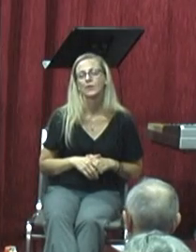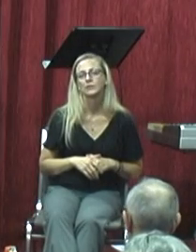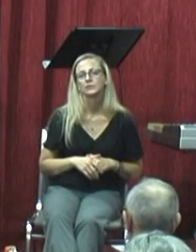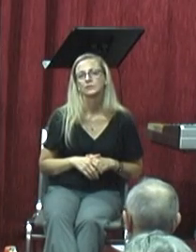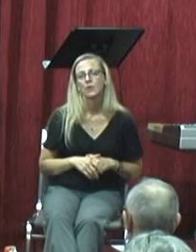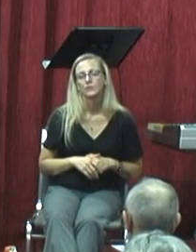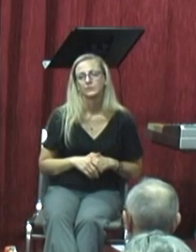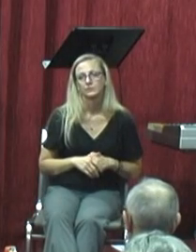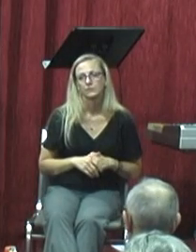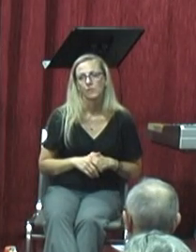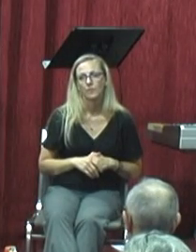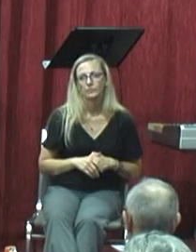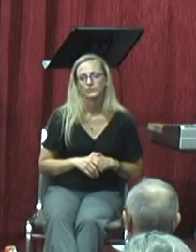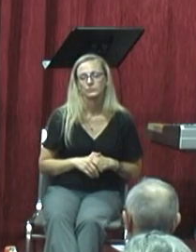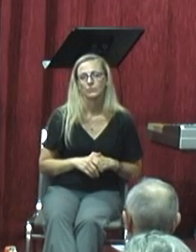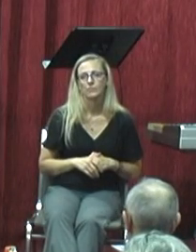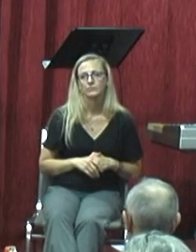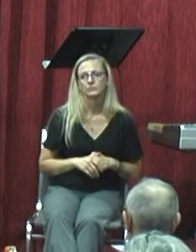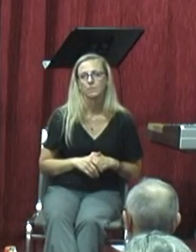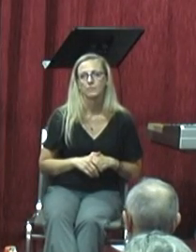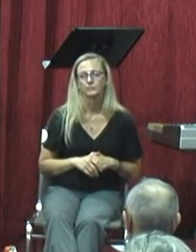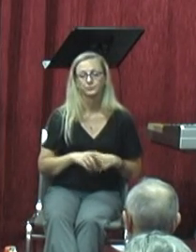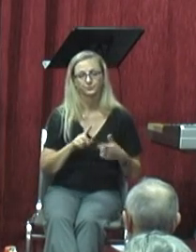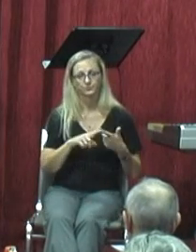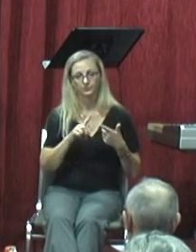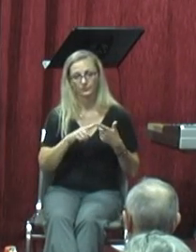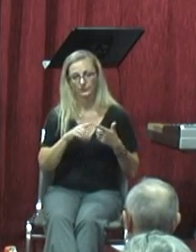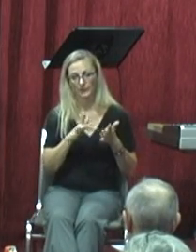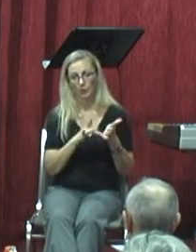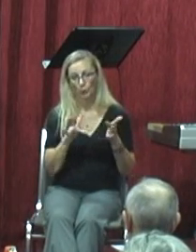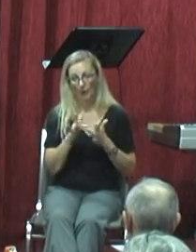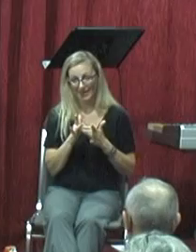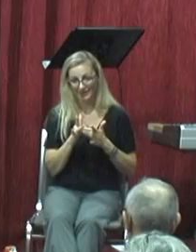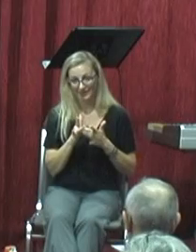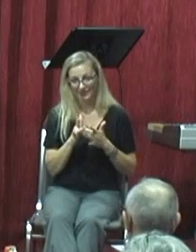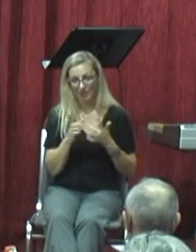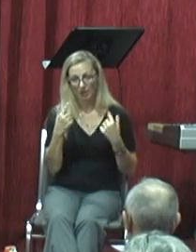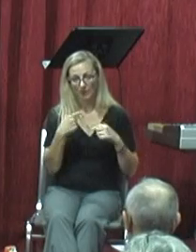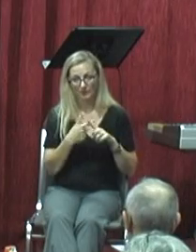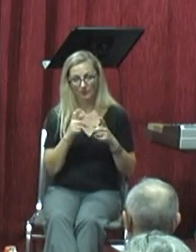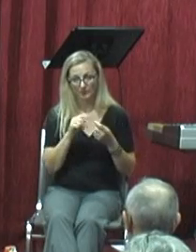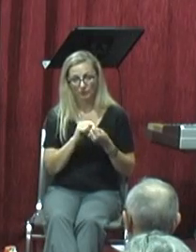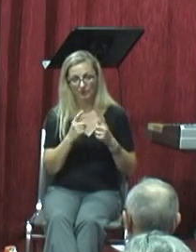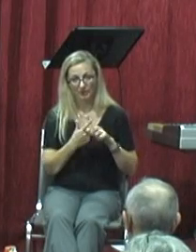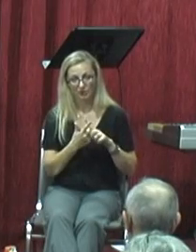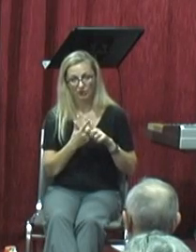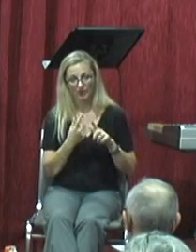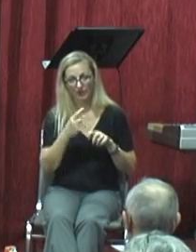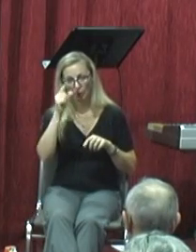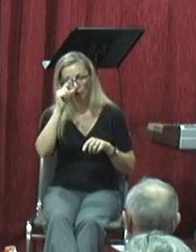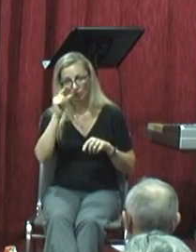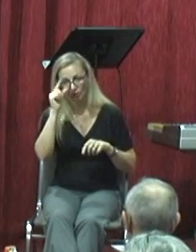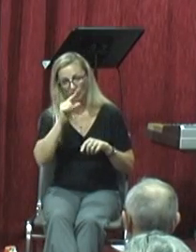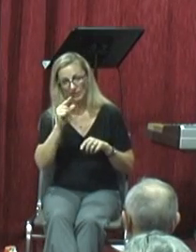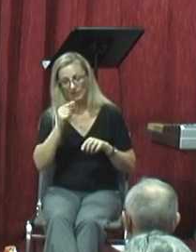the anointed one. Christ comes from a transliteration of the Greek